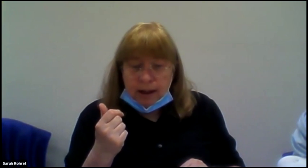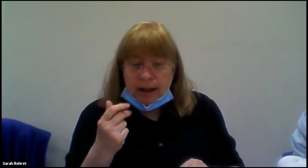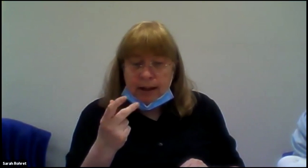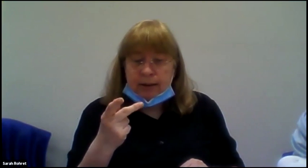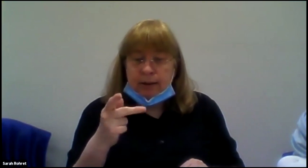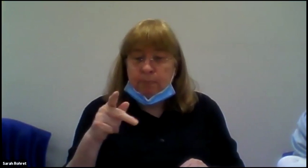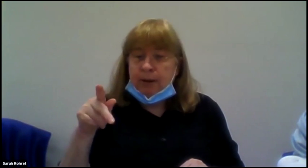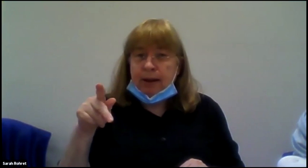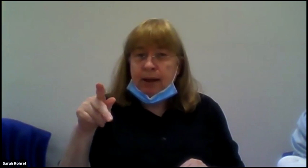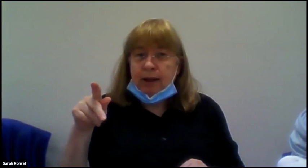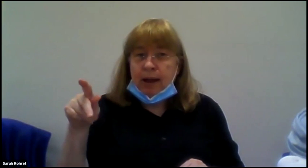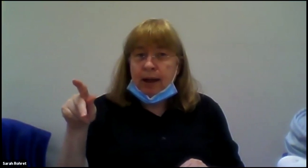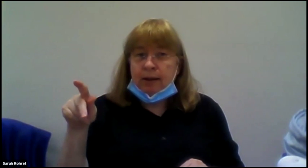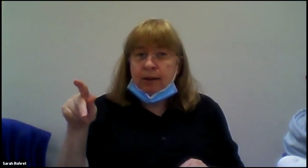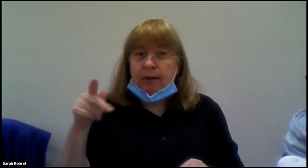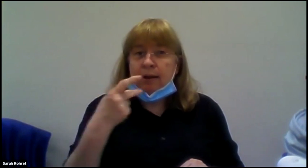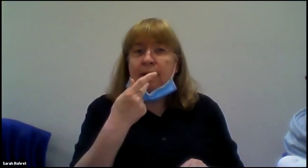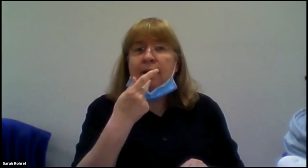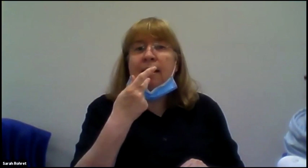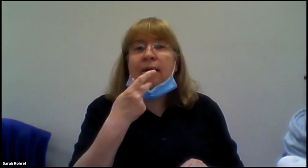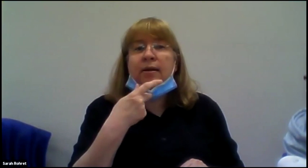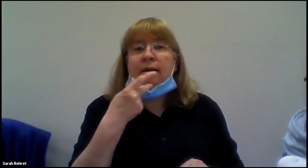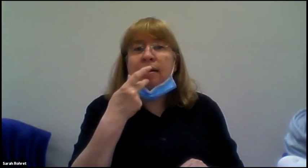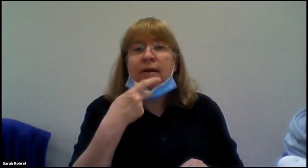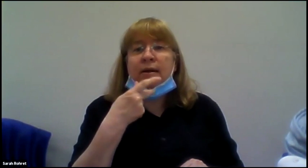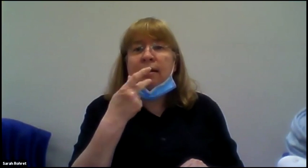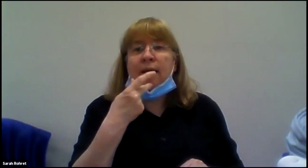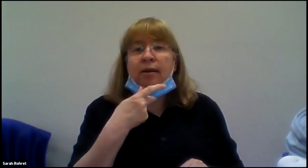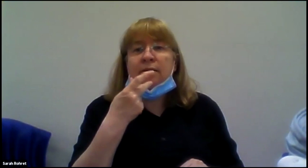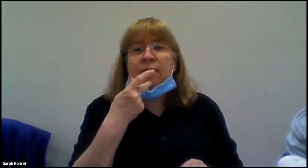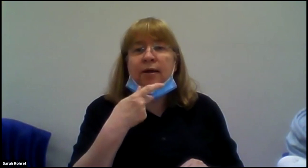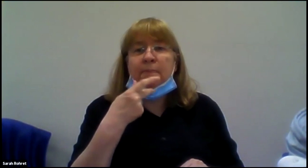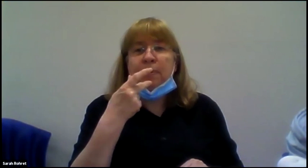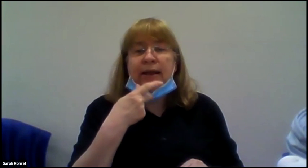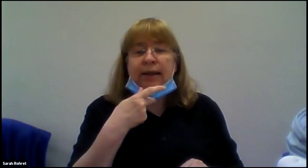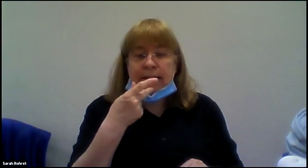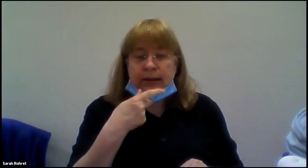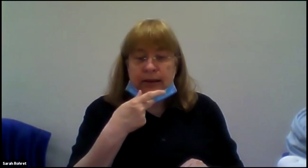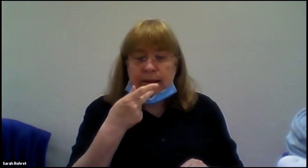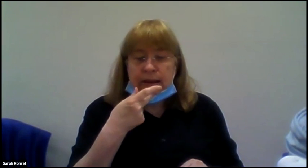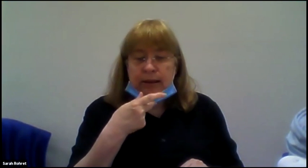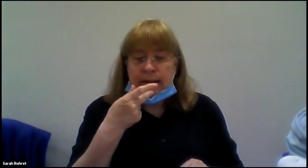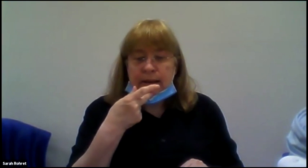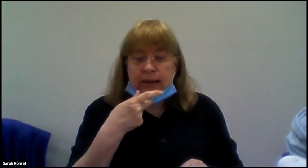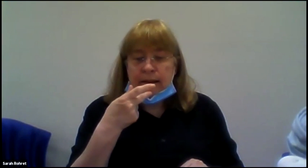Pink is a P hand, and it's at the chin. Pink.